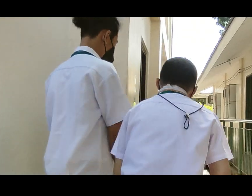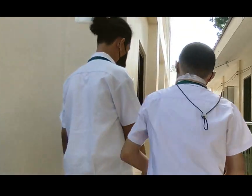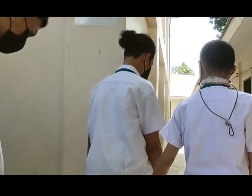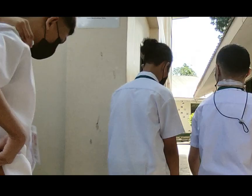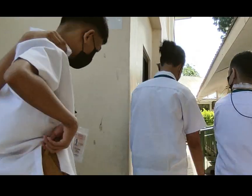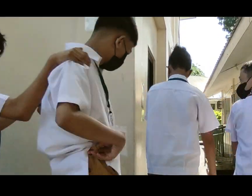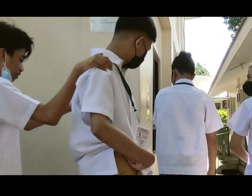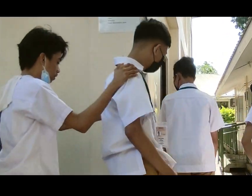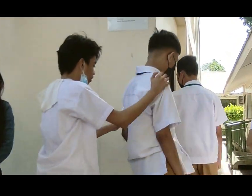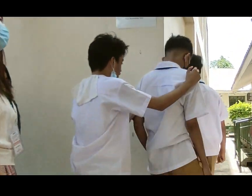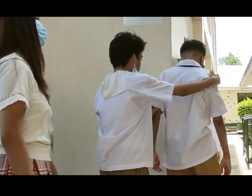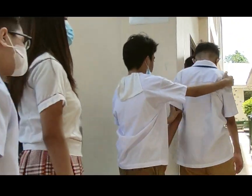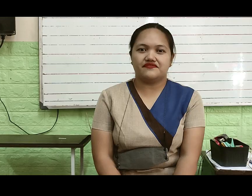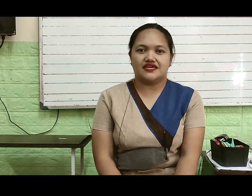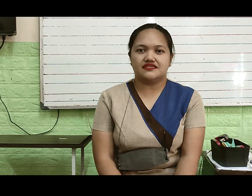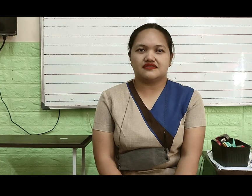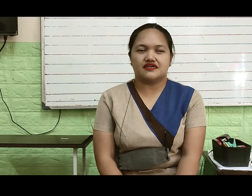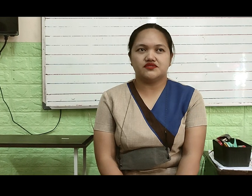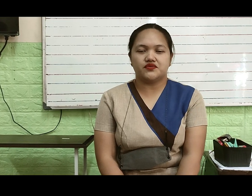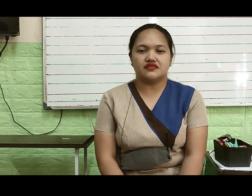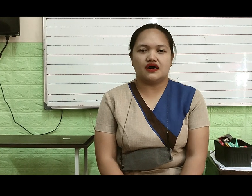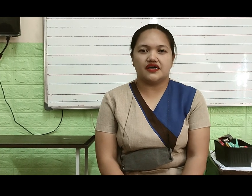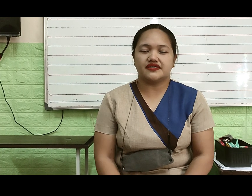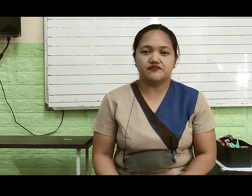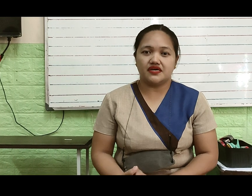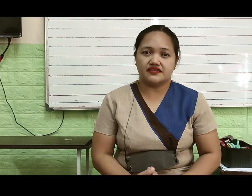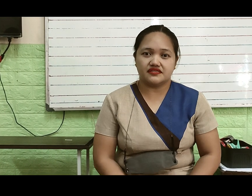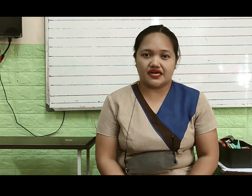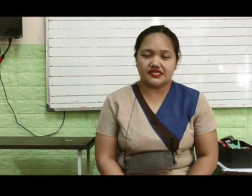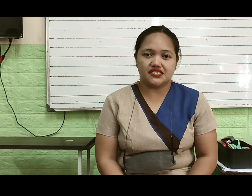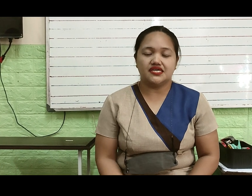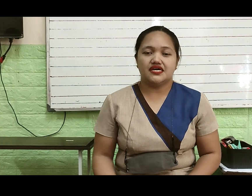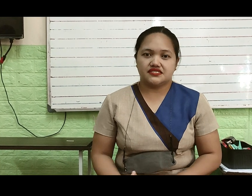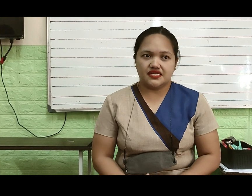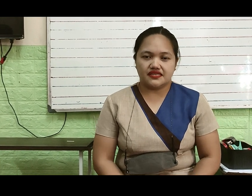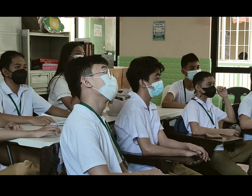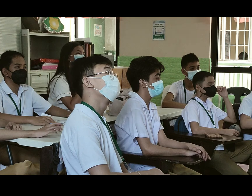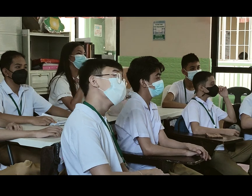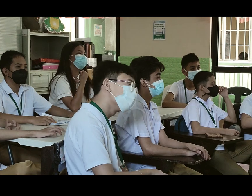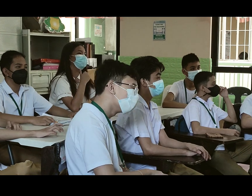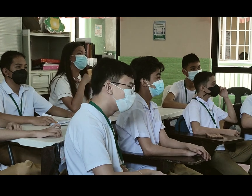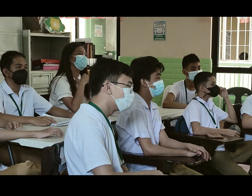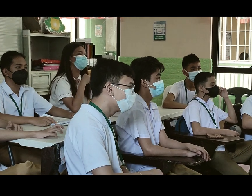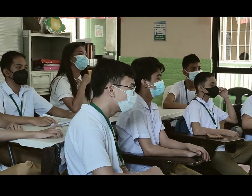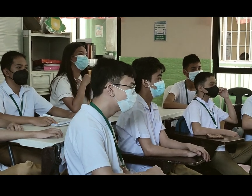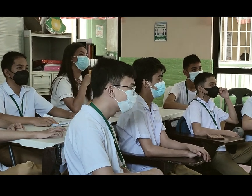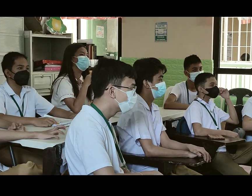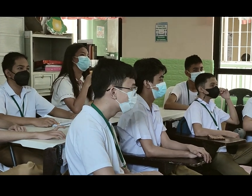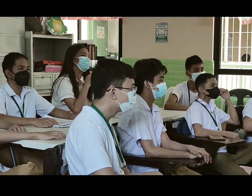when it comes to the causes of deafness, it comes with it can be hereditary, genetic, or it can also be acquired. When we